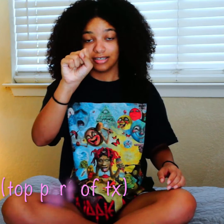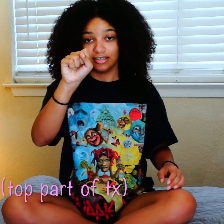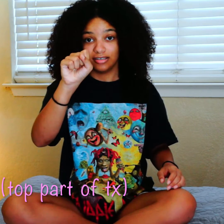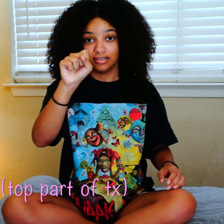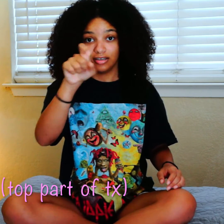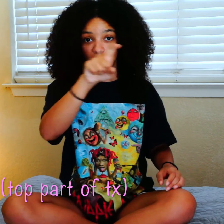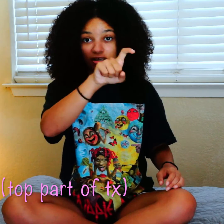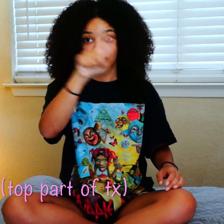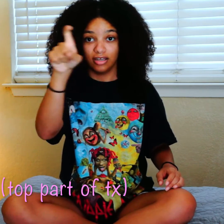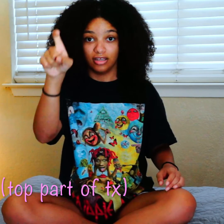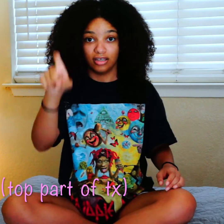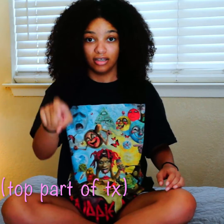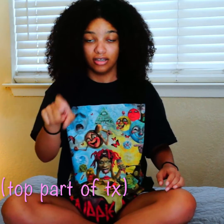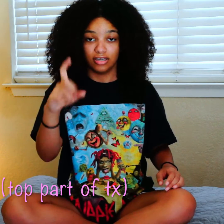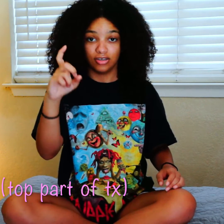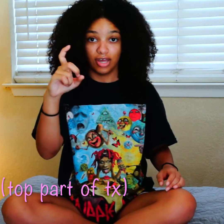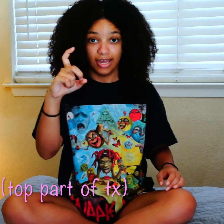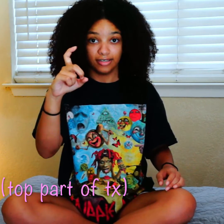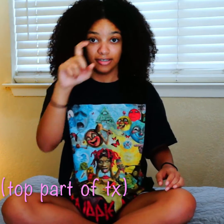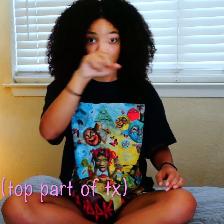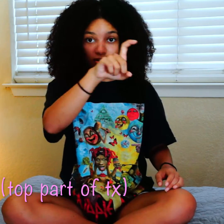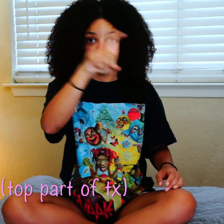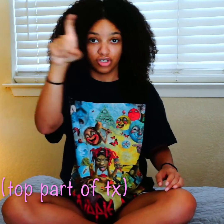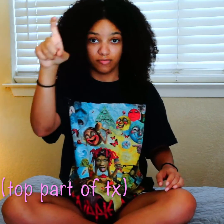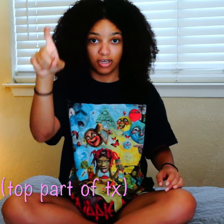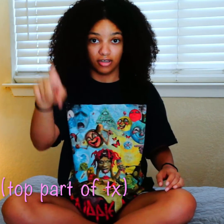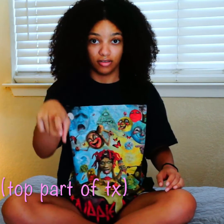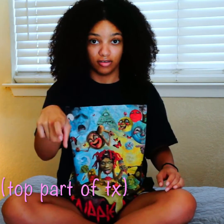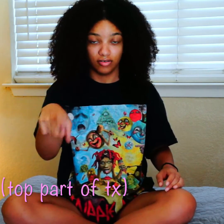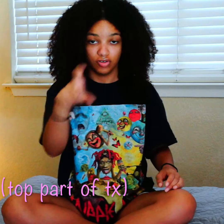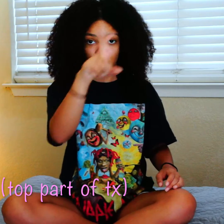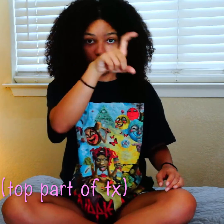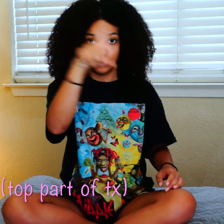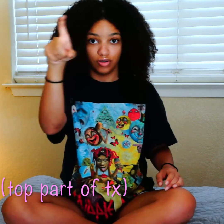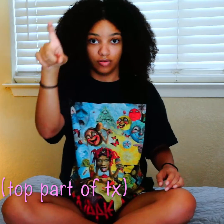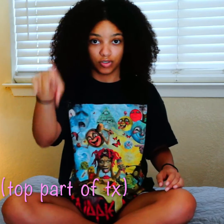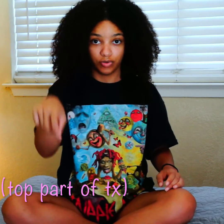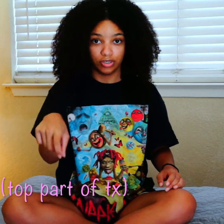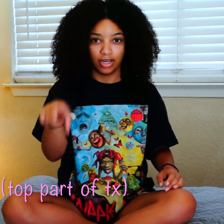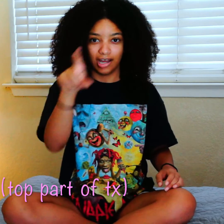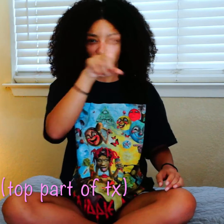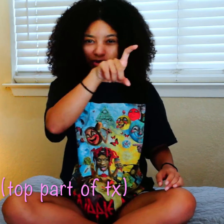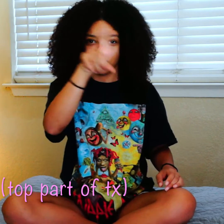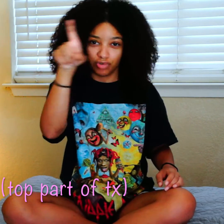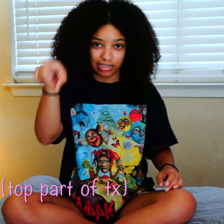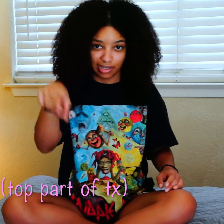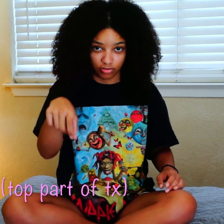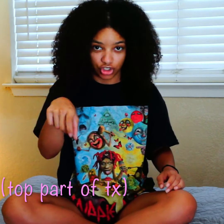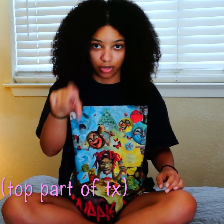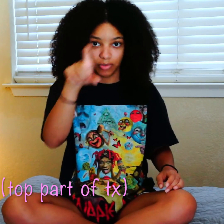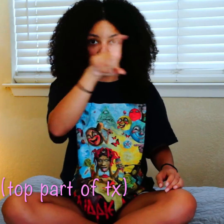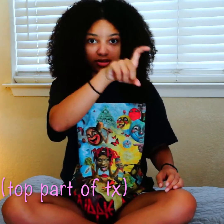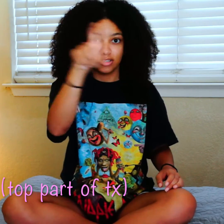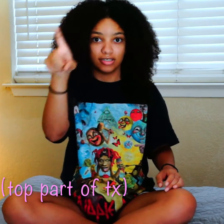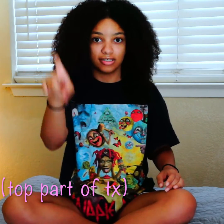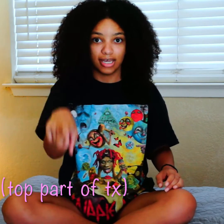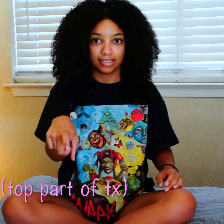Texas. Take your X and you just make a square halfway rectangle shape.